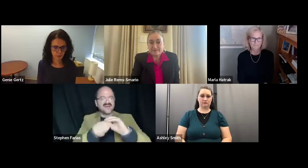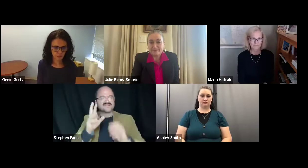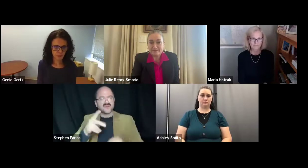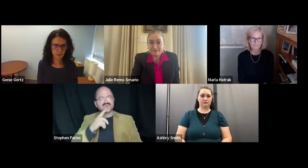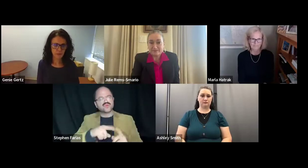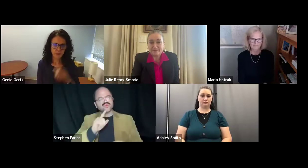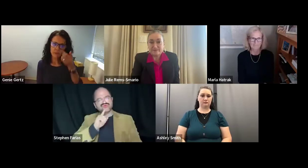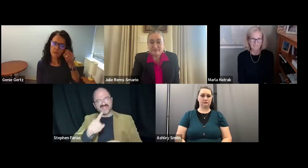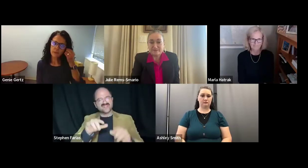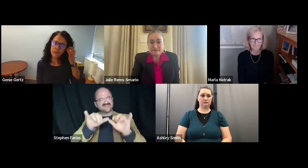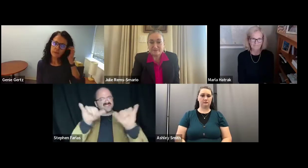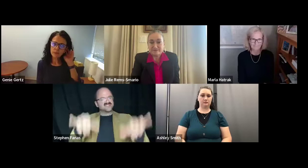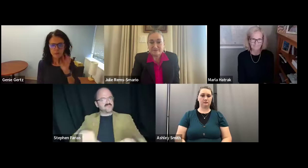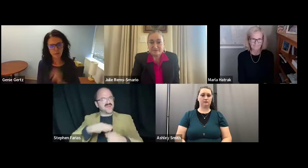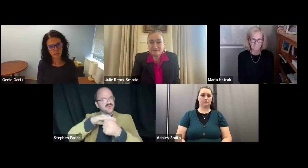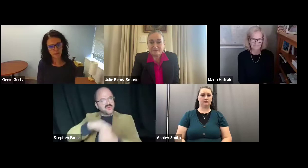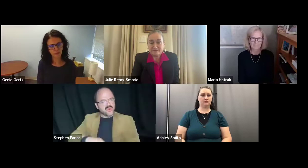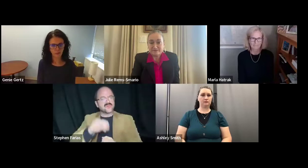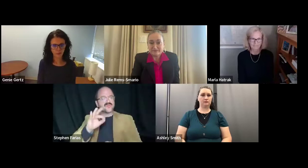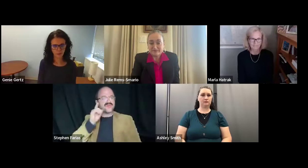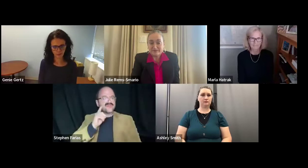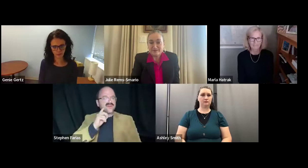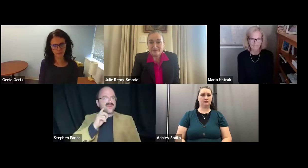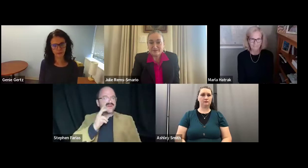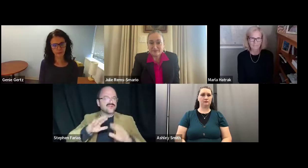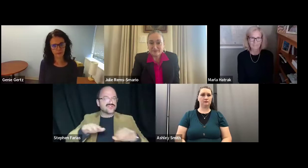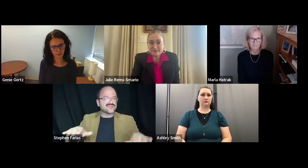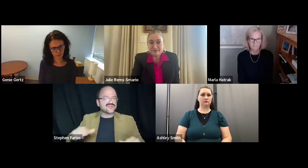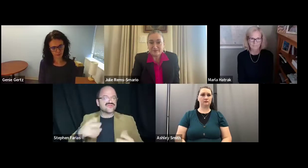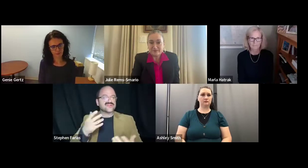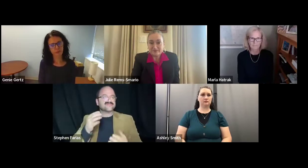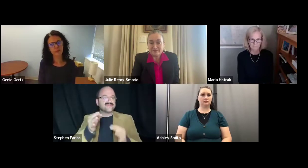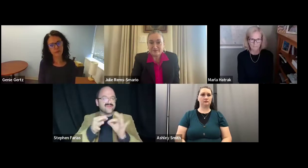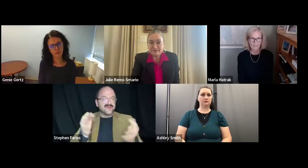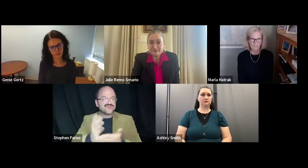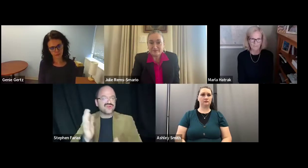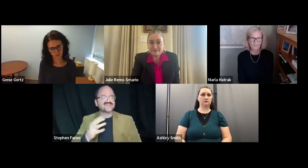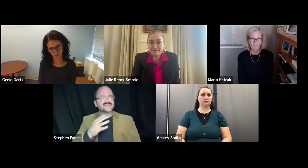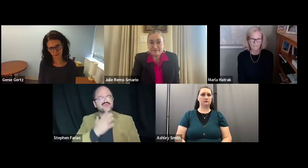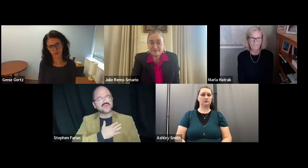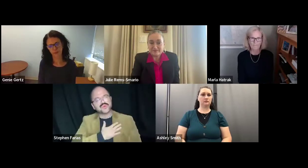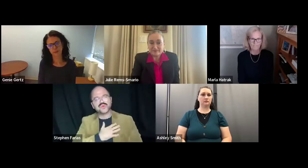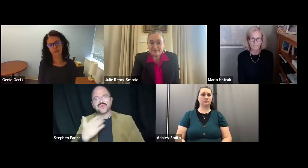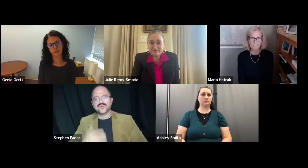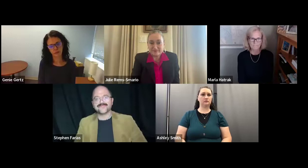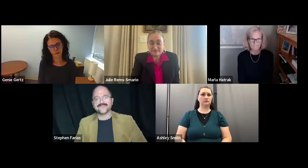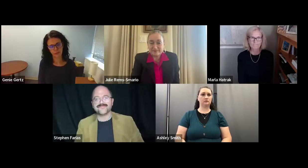oppression and the pressure coming from medical professionals to conform to a specific system. And so I think that form of oppression